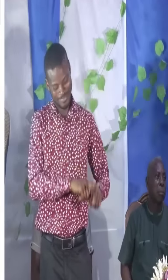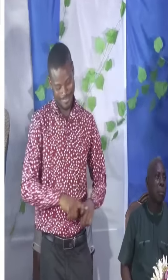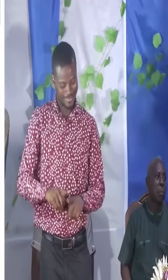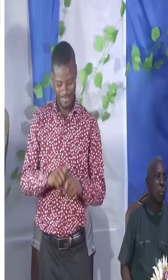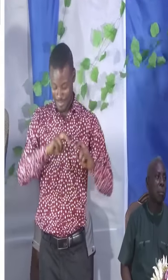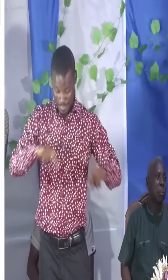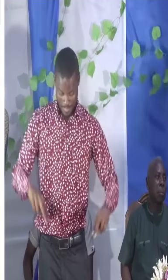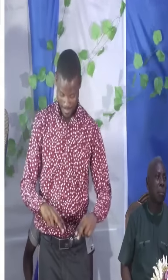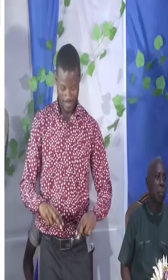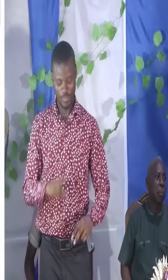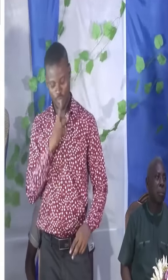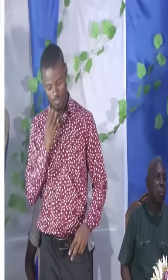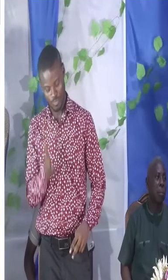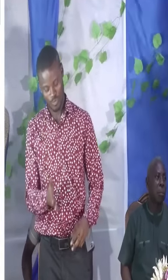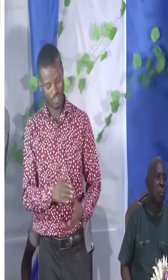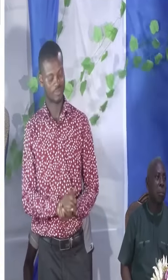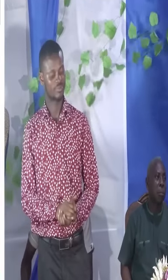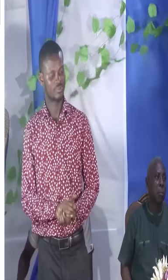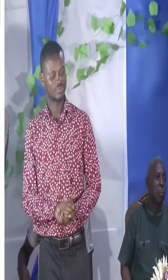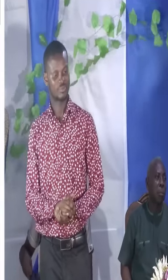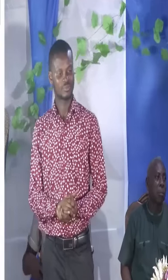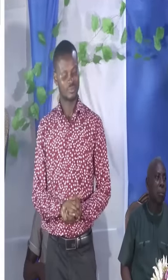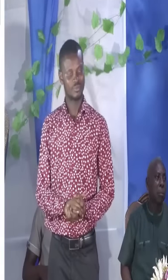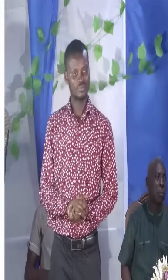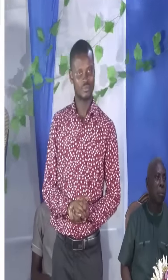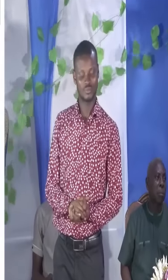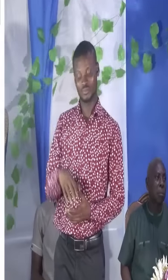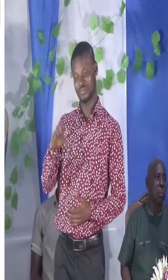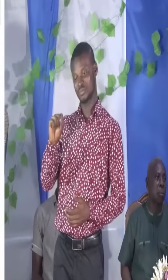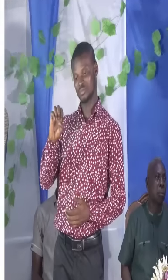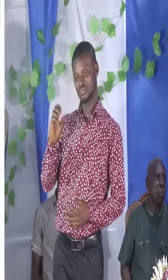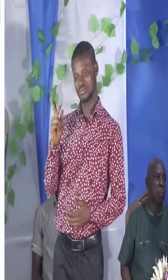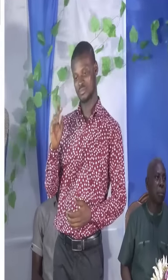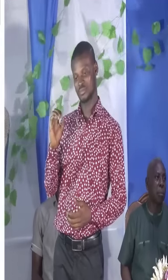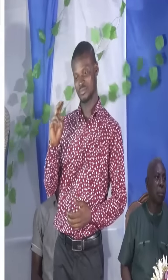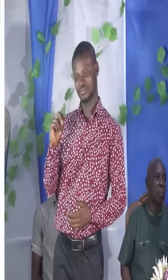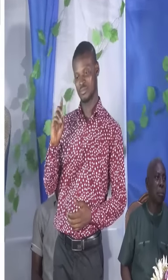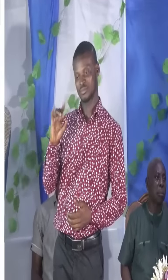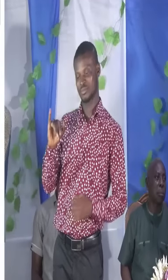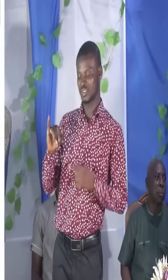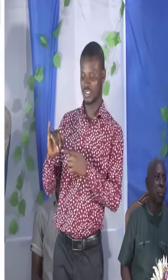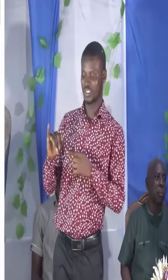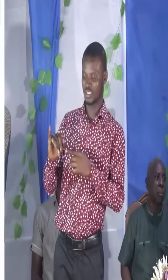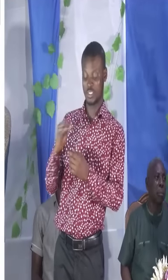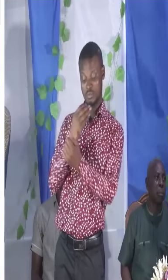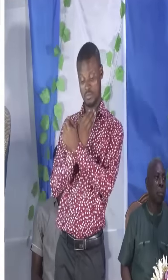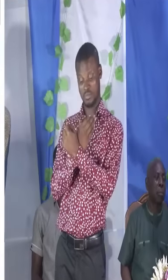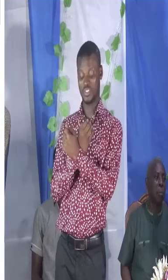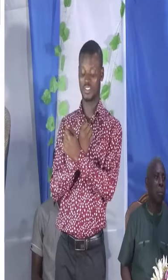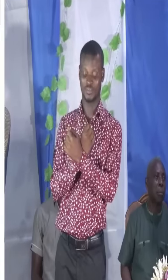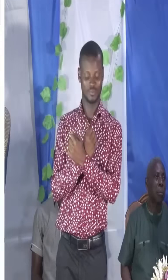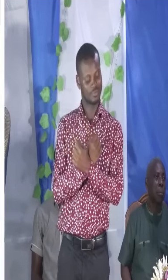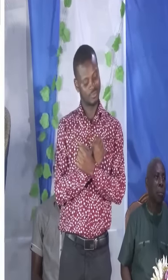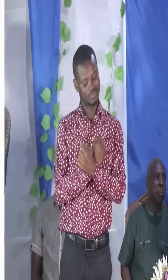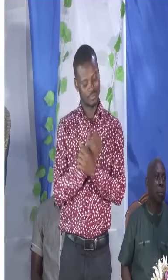second day prisons so ko wa buda kasia is that if some shall say me two so no metu pa me to second day